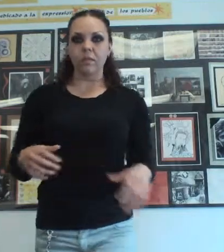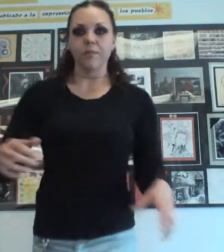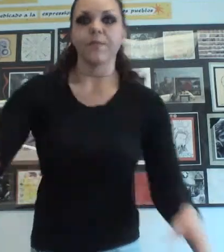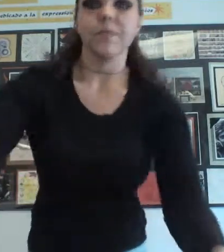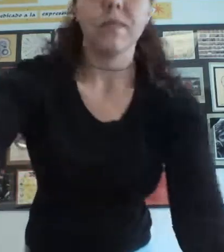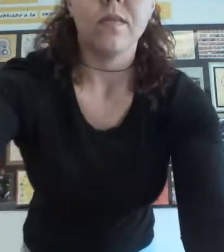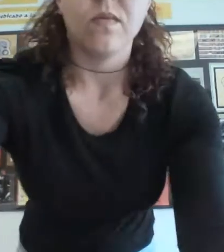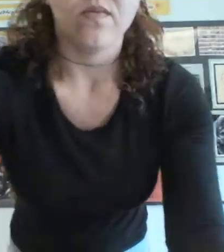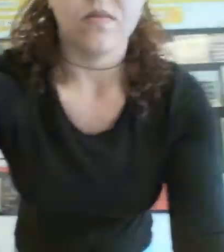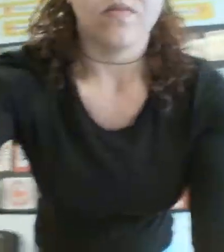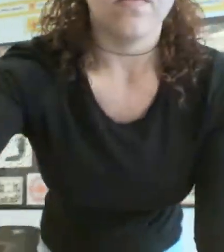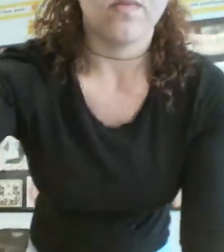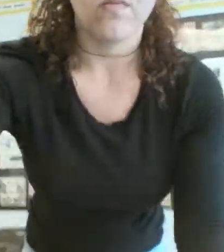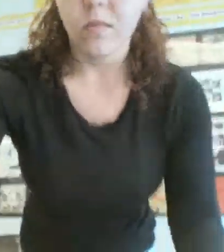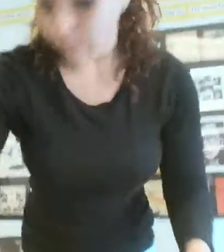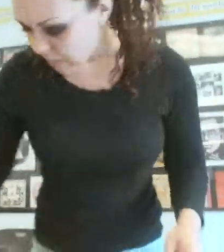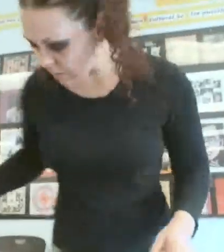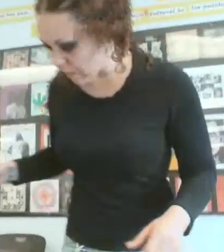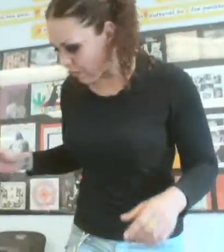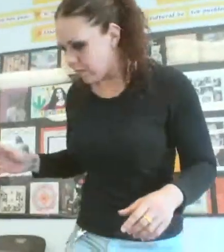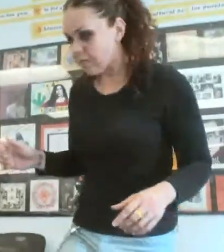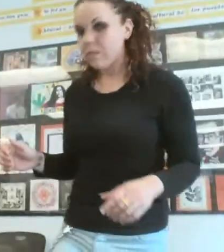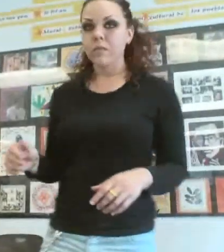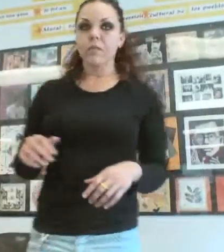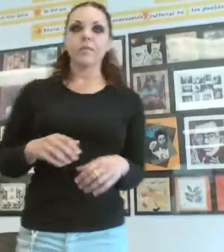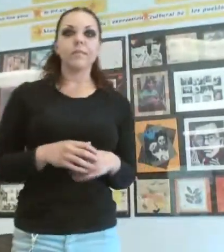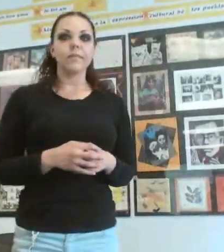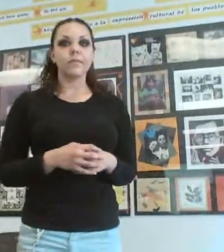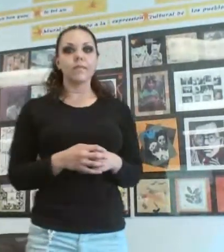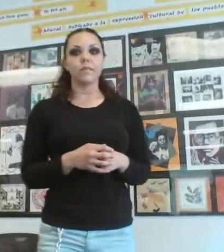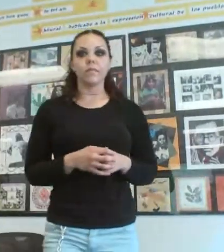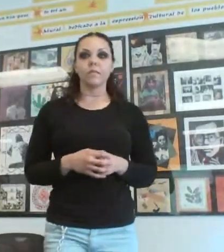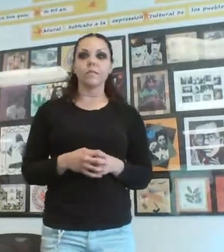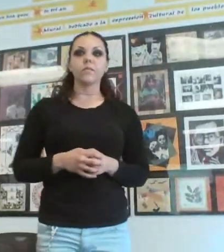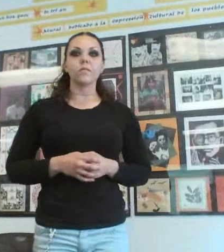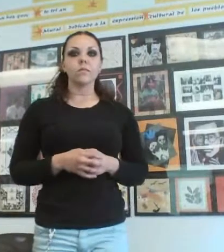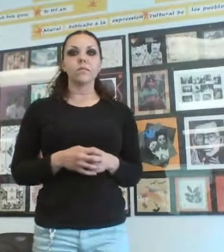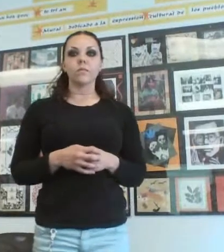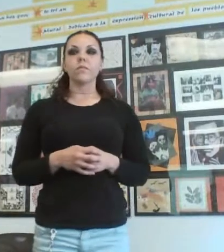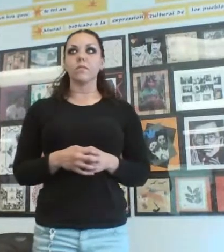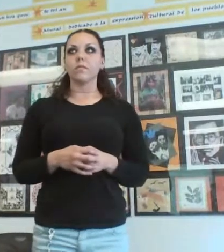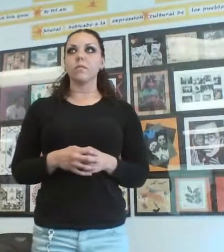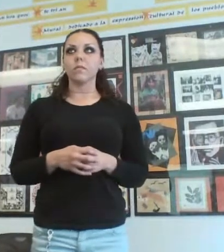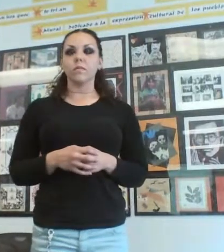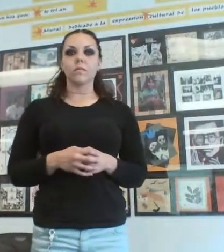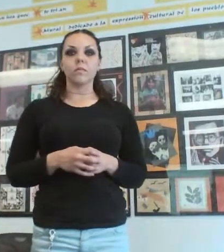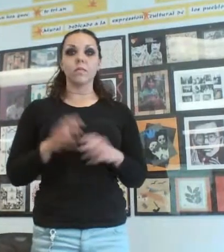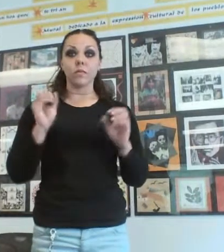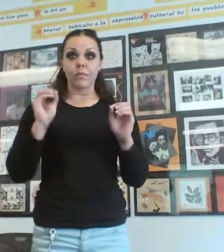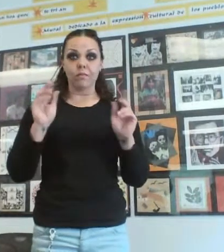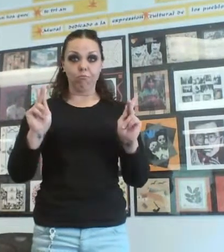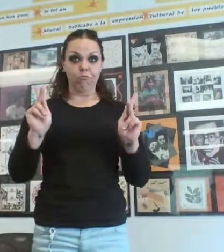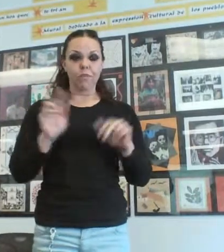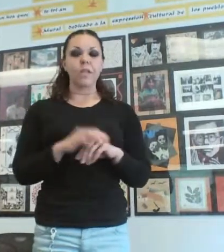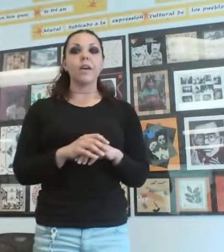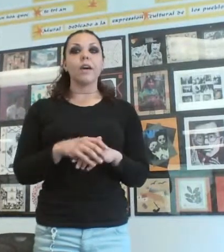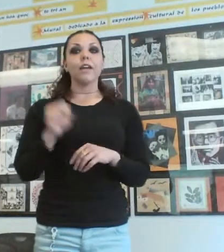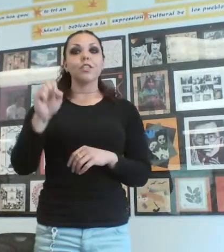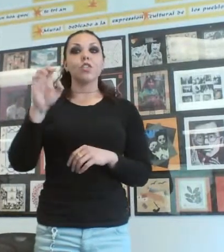after. If not, feel free to ask questions, slow down, whatever it is that you need. Okay? So, this is one of my